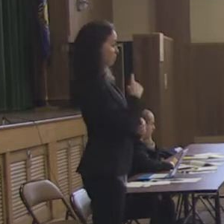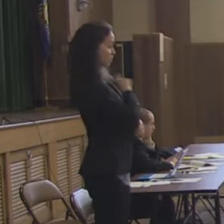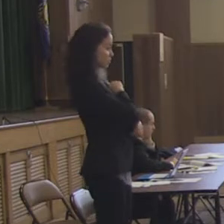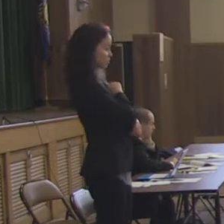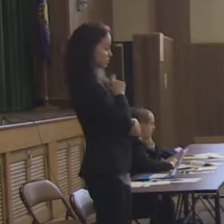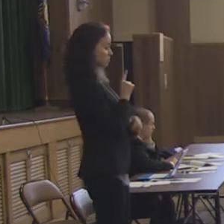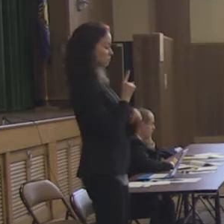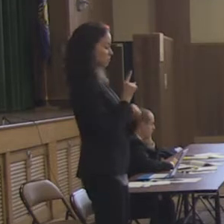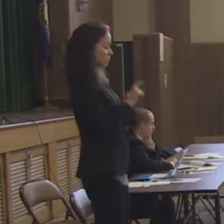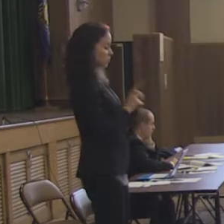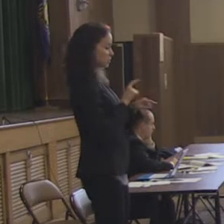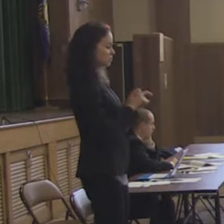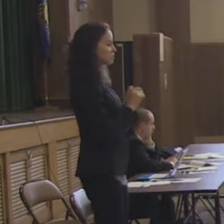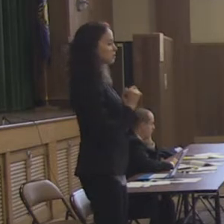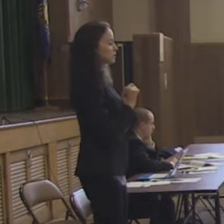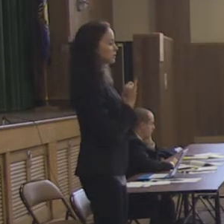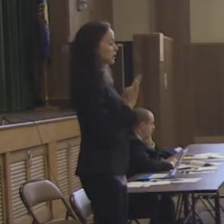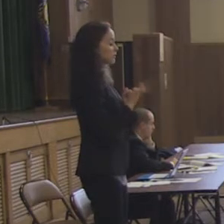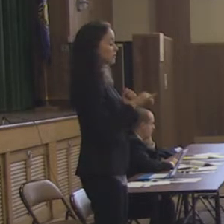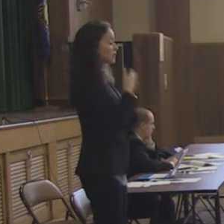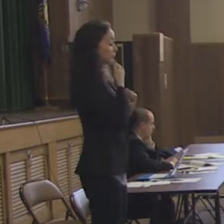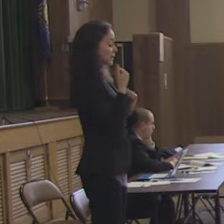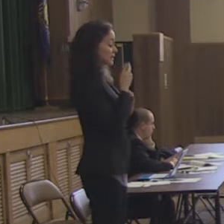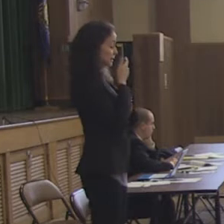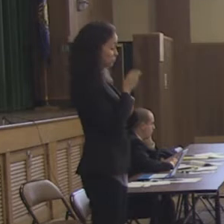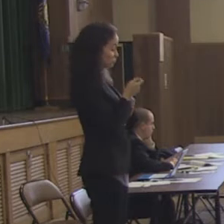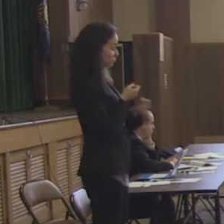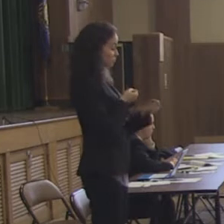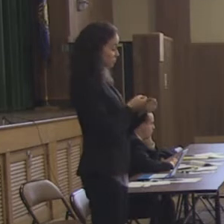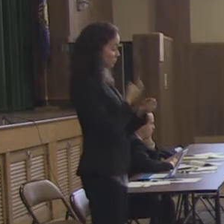my personal questions were, if it's in the best interest of the client,